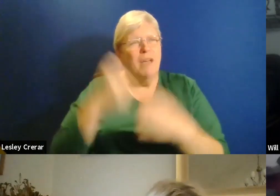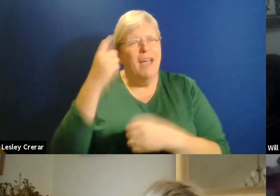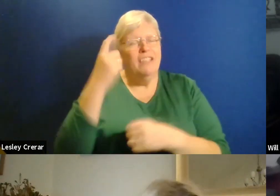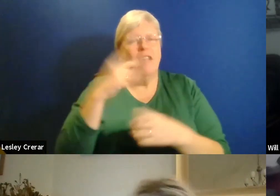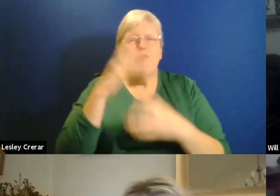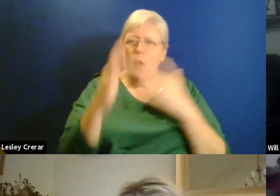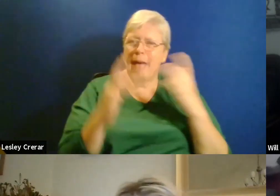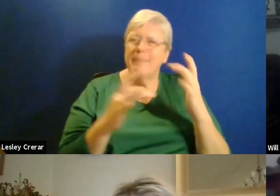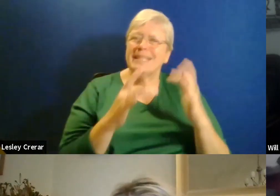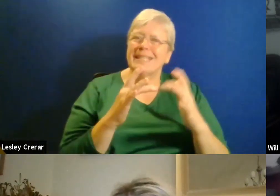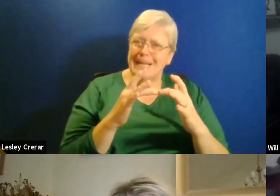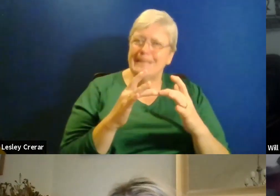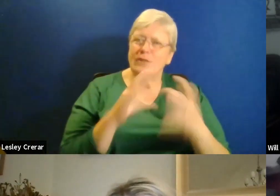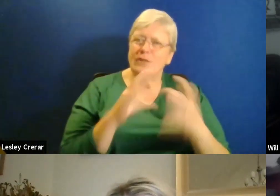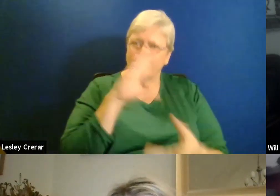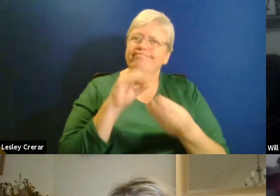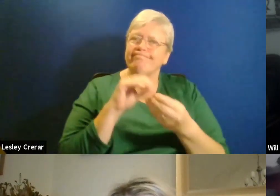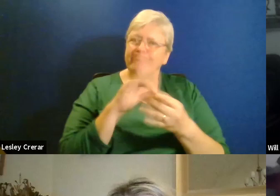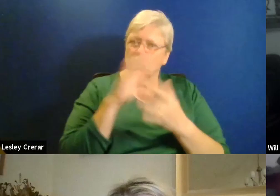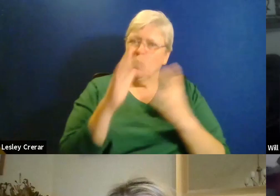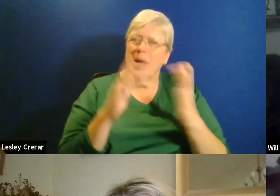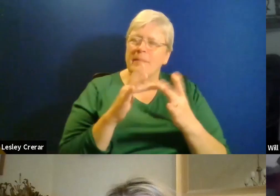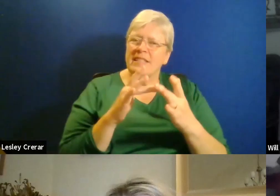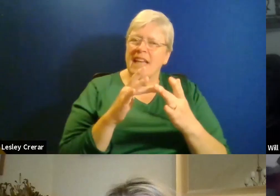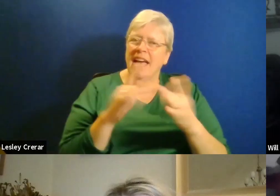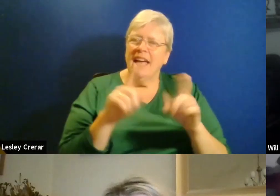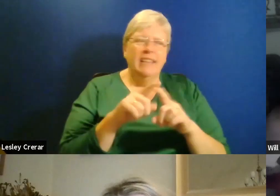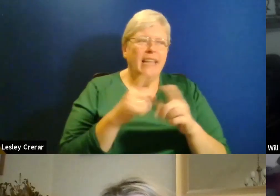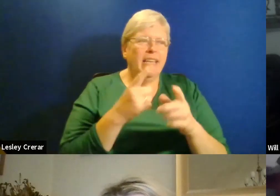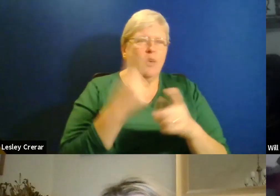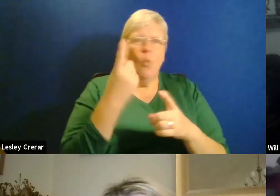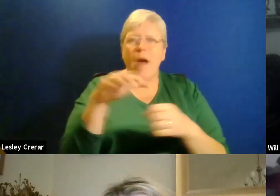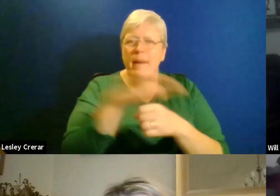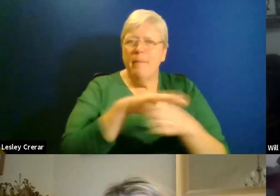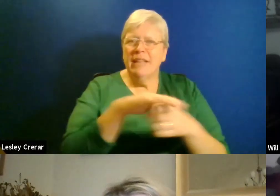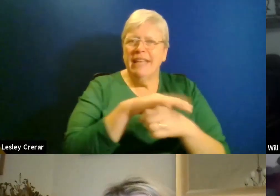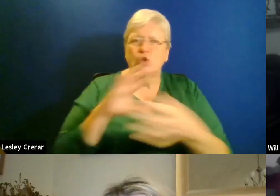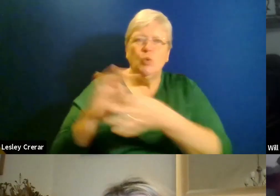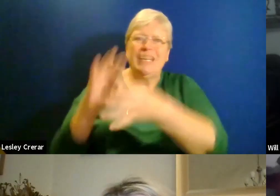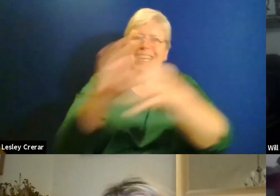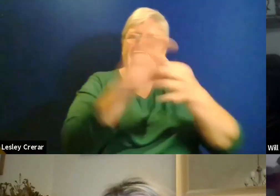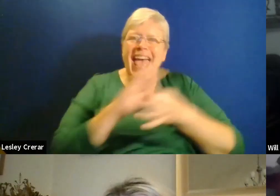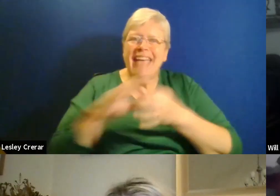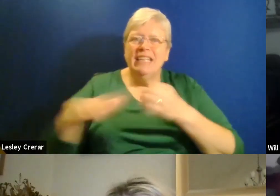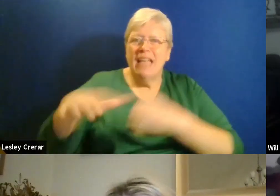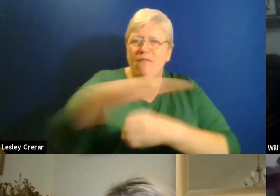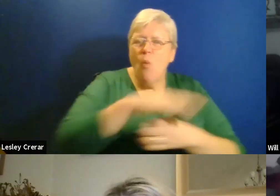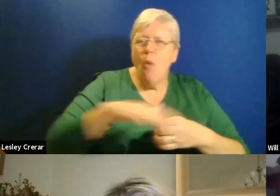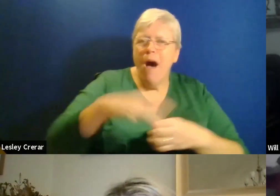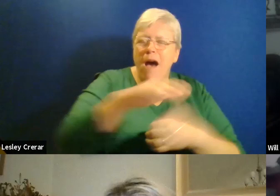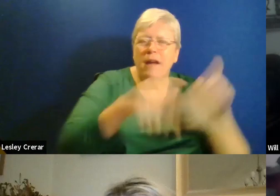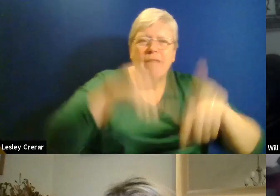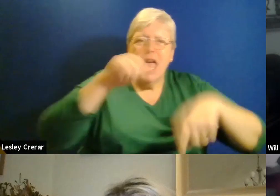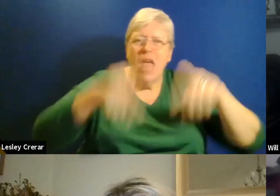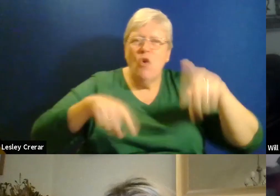Could we put together a website that would act as a single umbrella to try and connect all the dots of the various